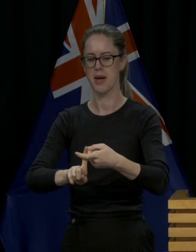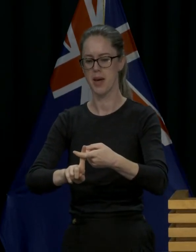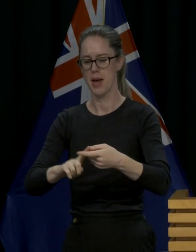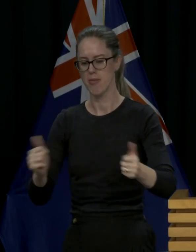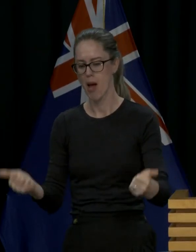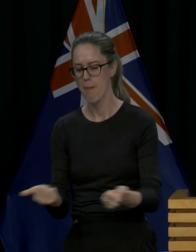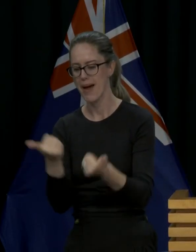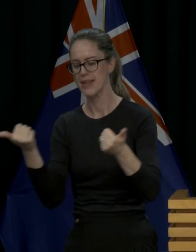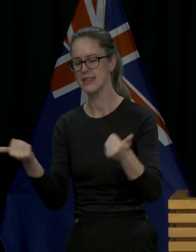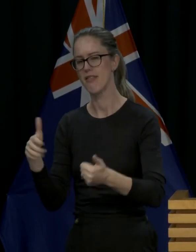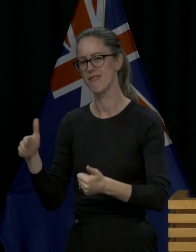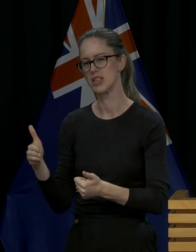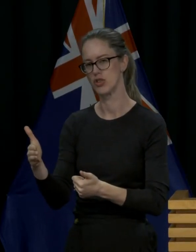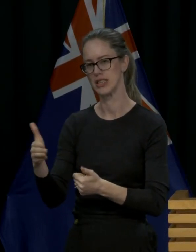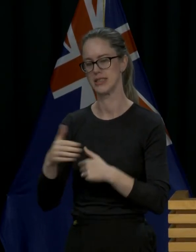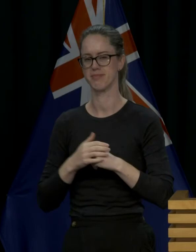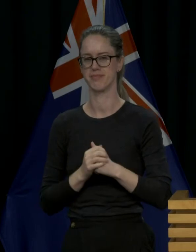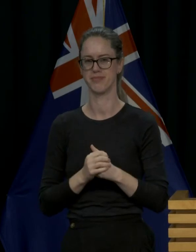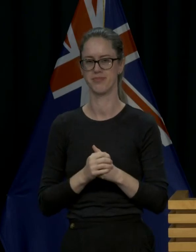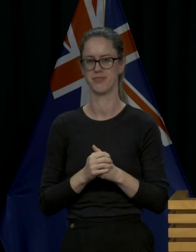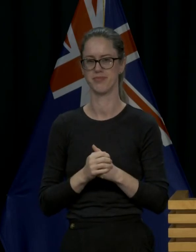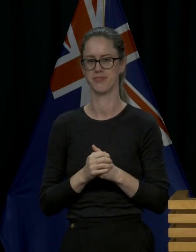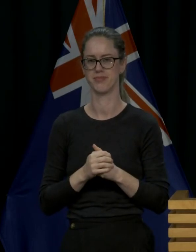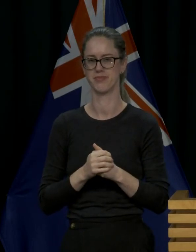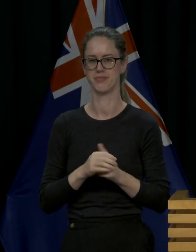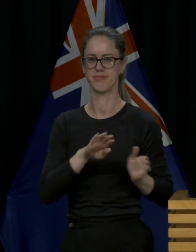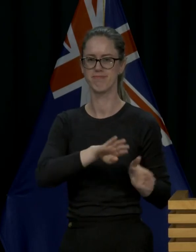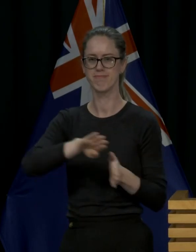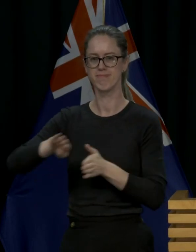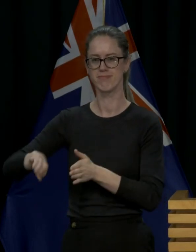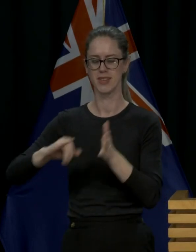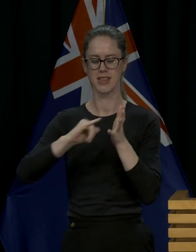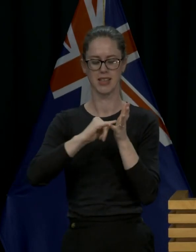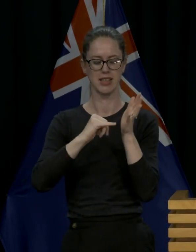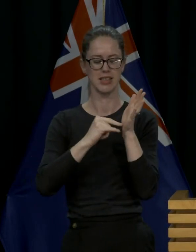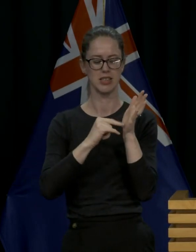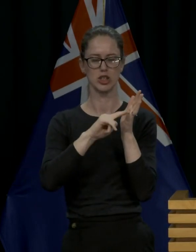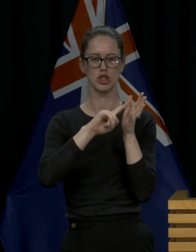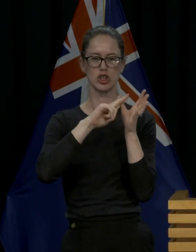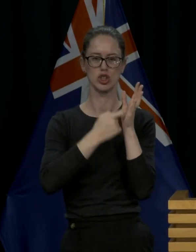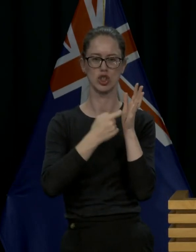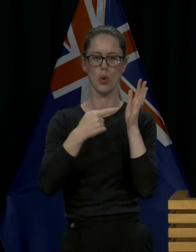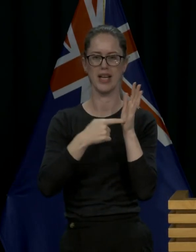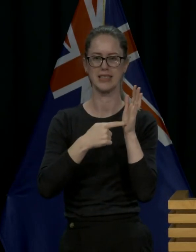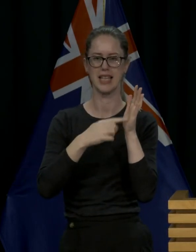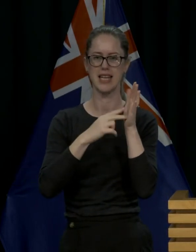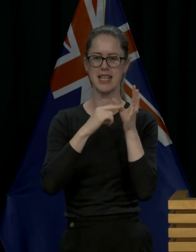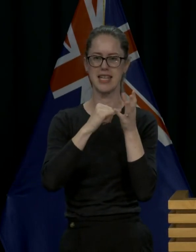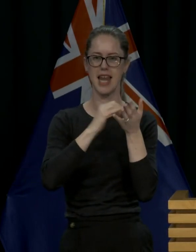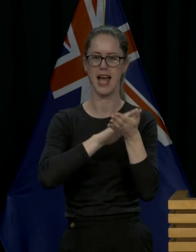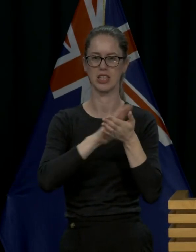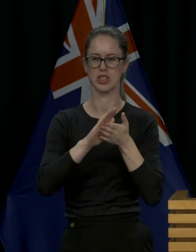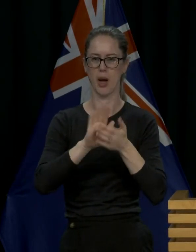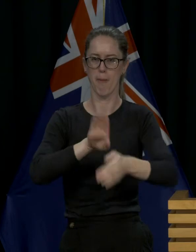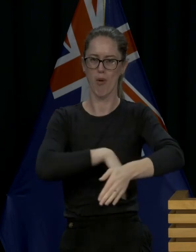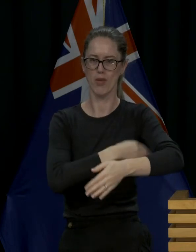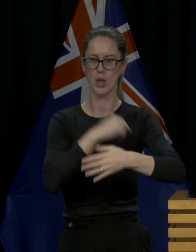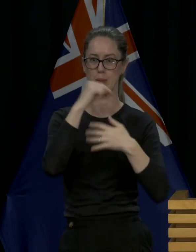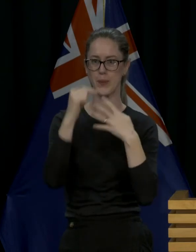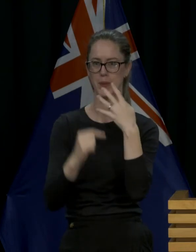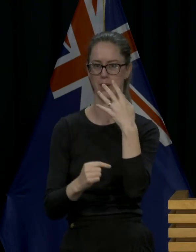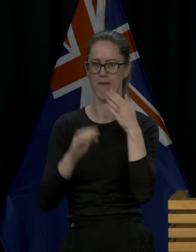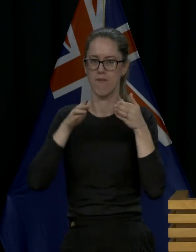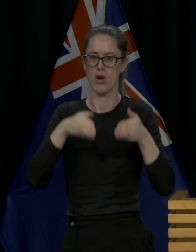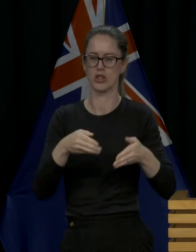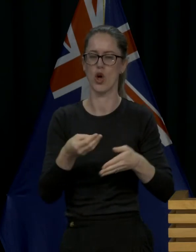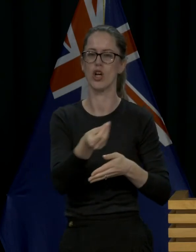in the fisheries space. Stuart Nash has been given a suite of portfolios focused on supporting economic activity